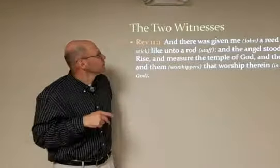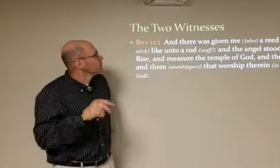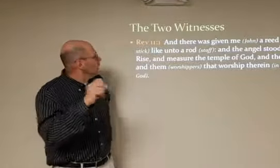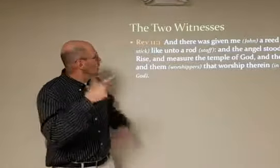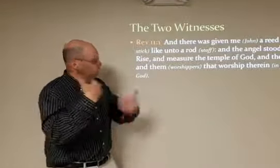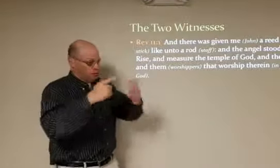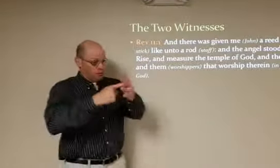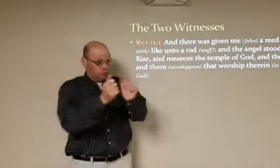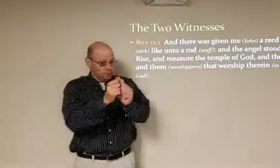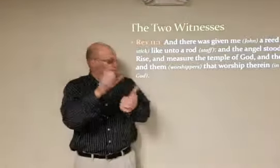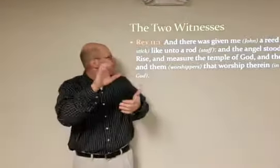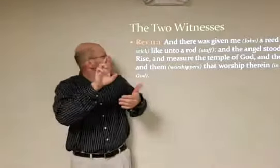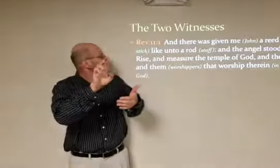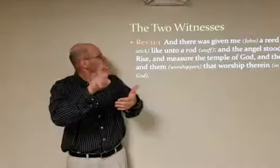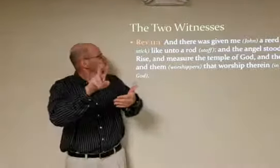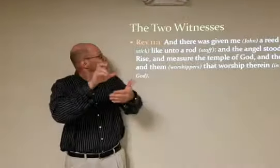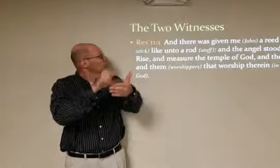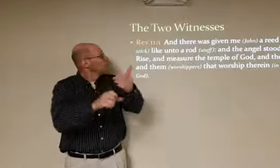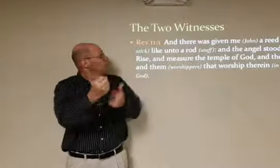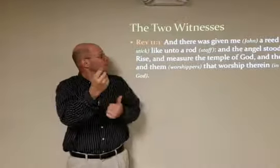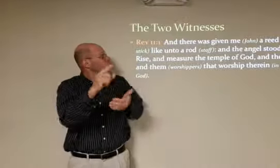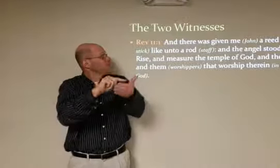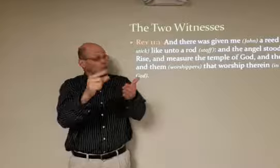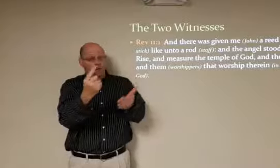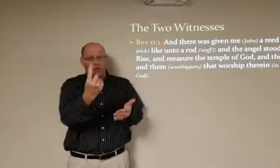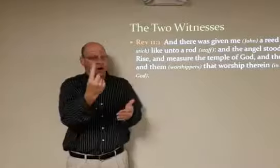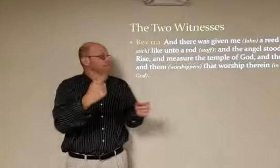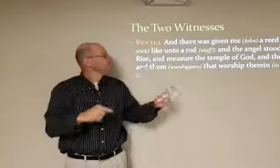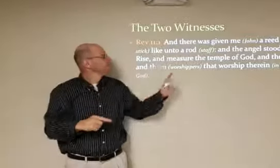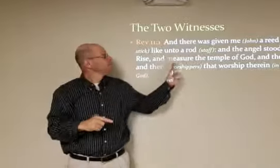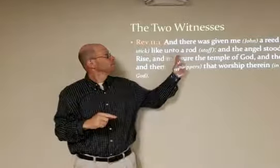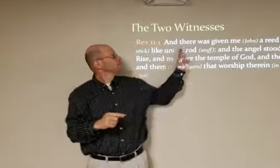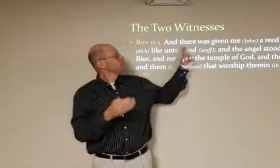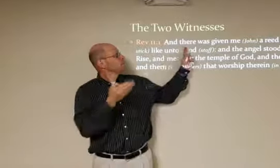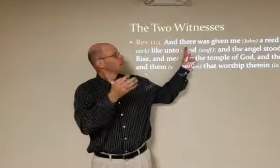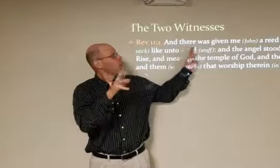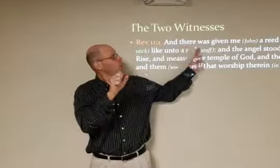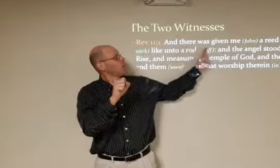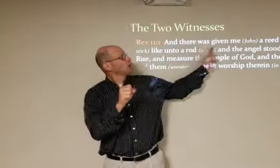get there. Now, beginning in Revelation chapter 11, verse 1.